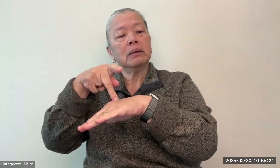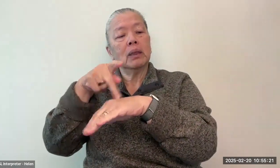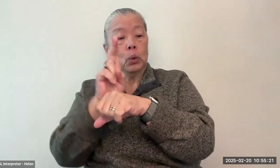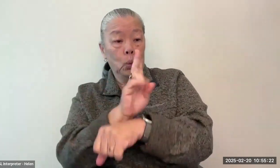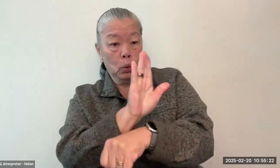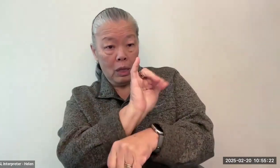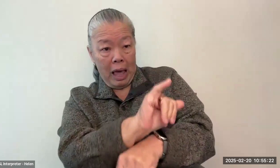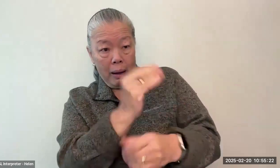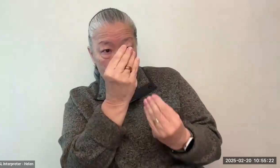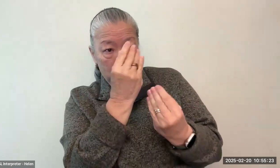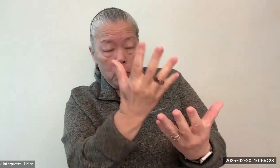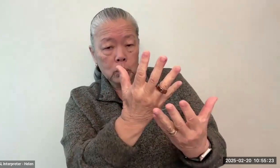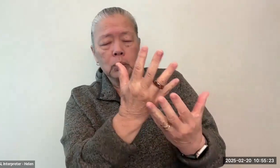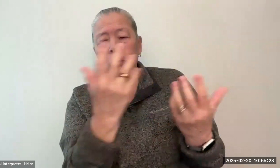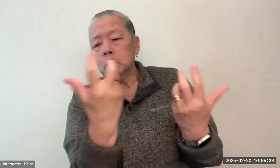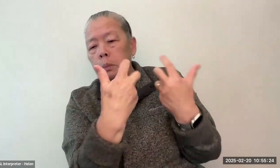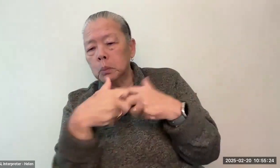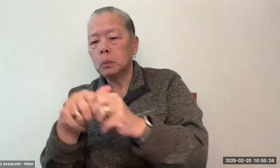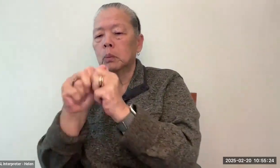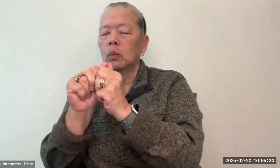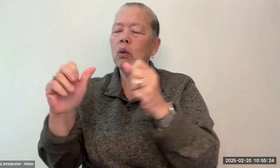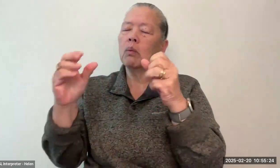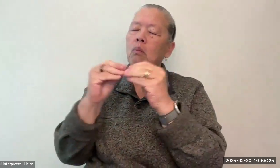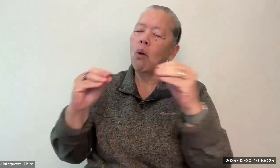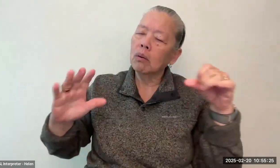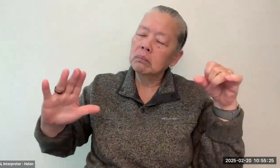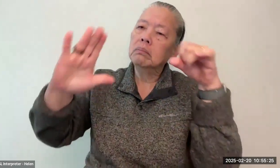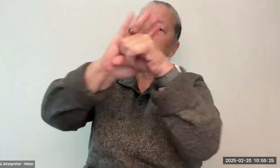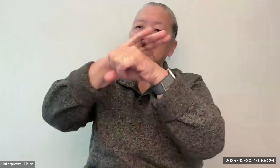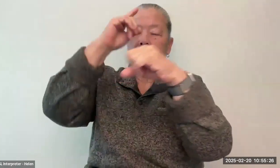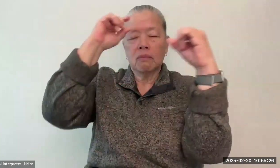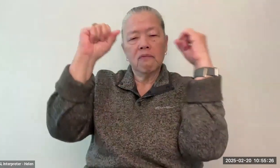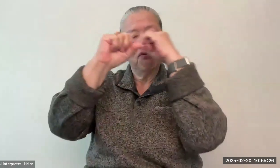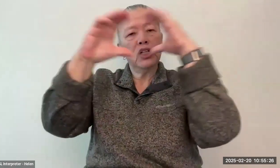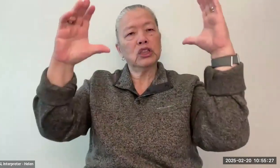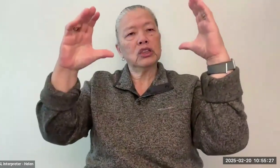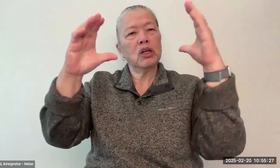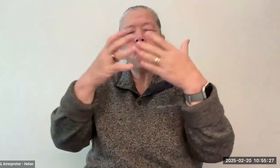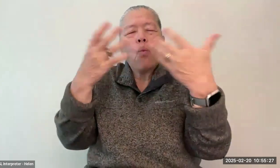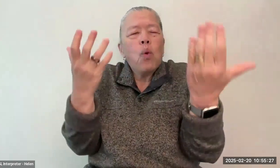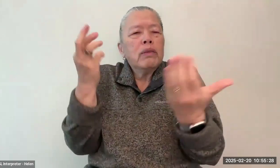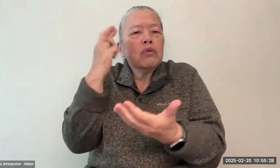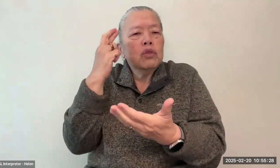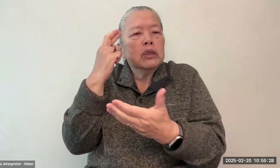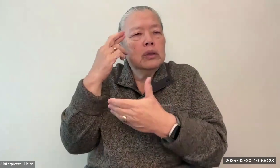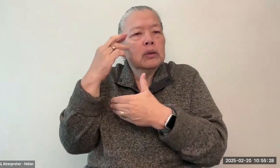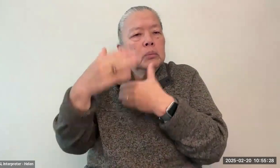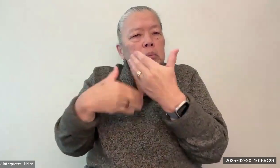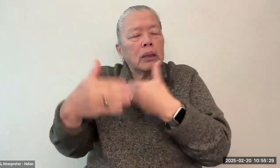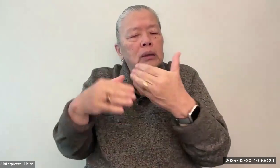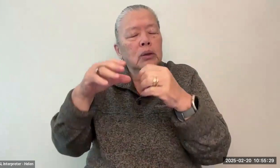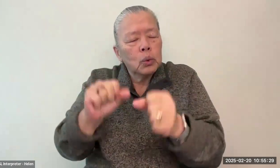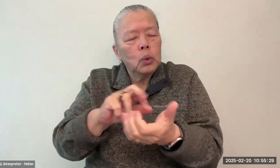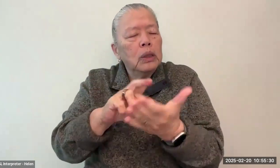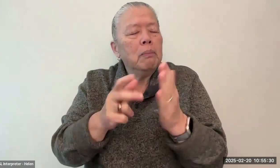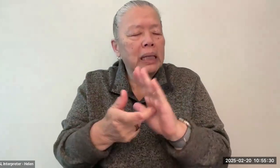to flesh out a much more comprehensive vision of what regionalization could mean and what